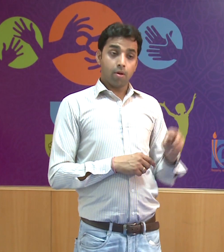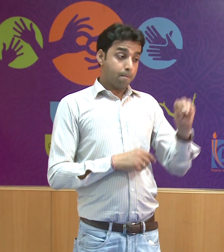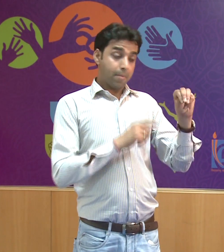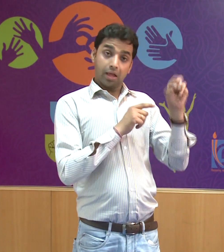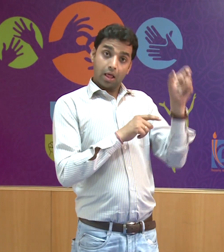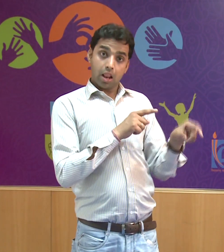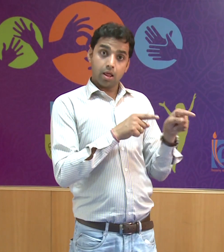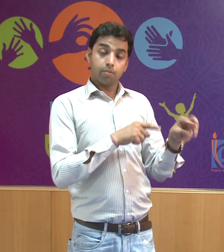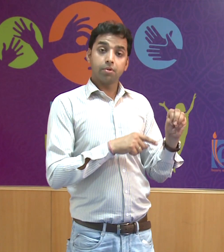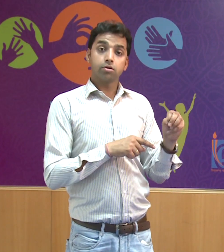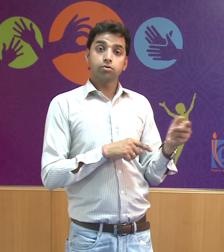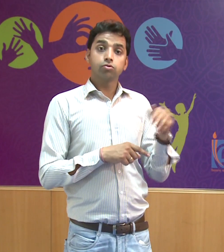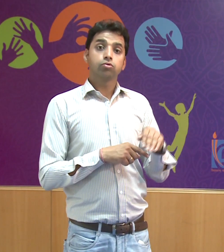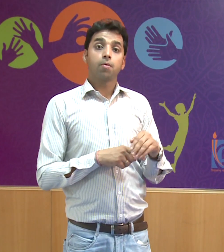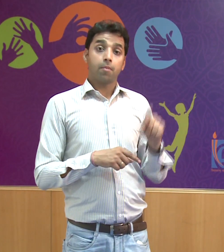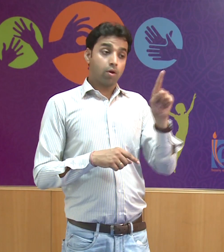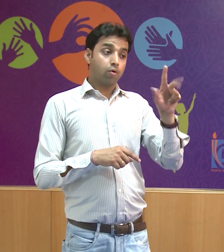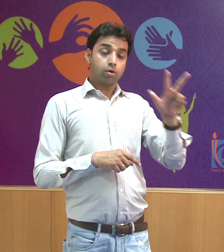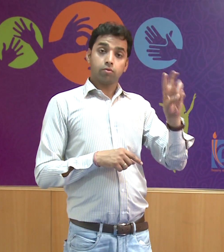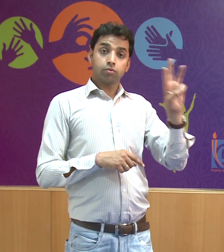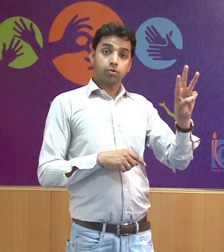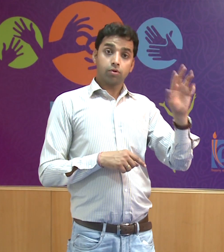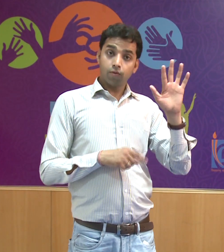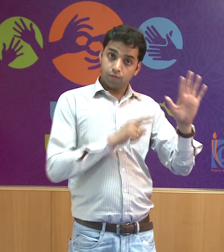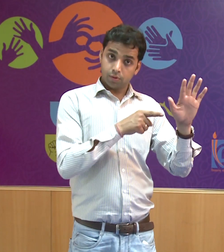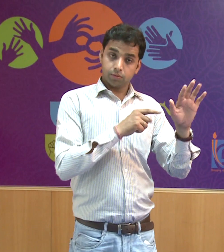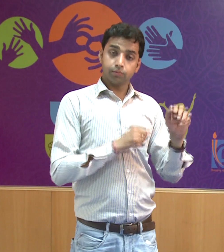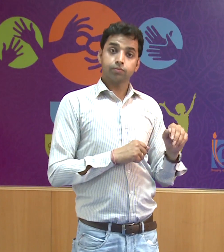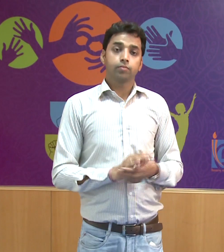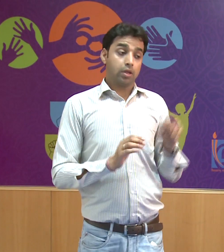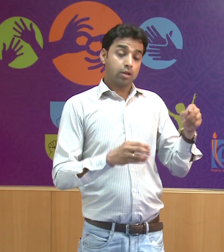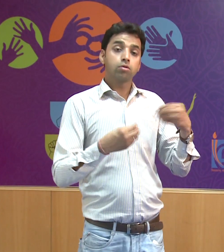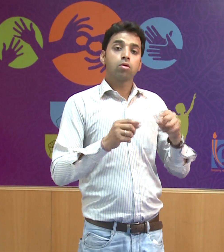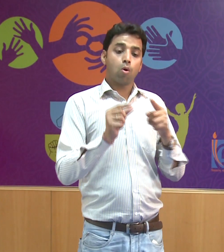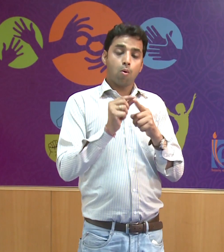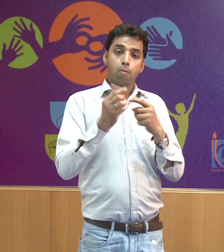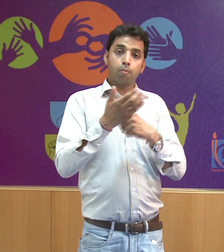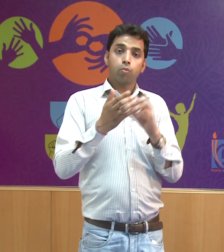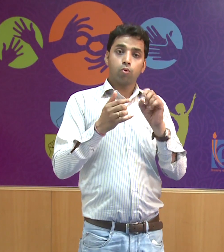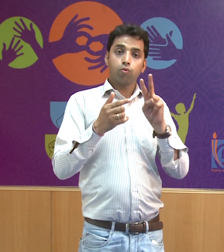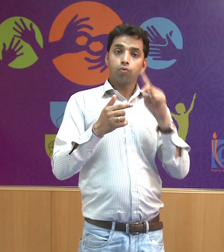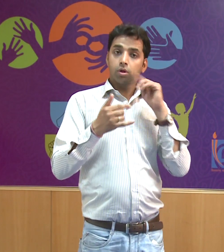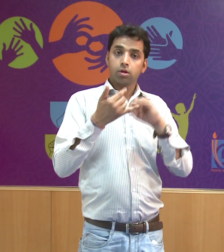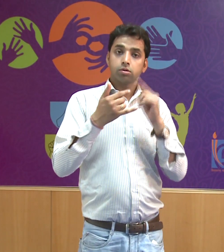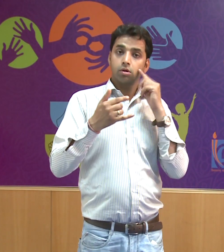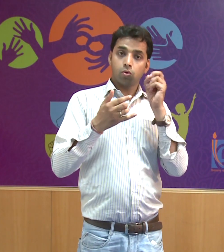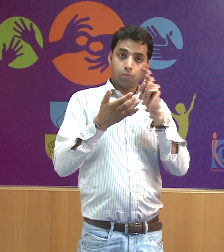Macaulay's Minute of 1835, its provision, and the